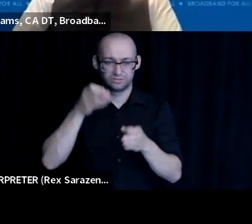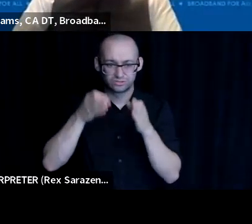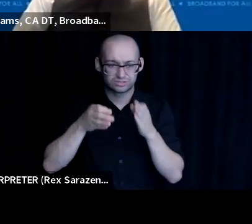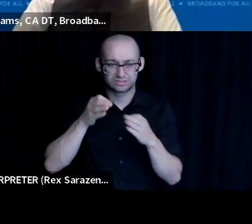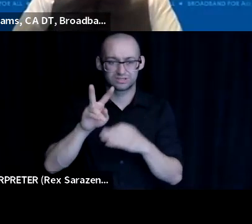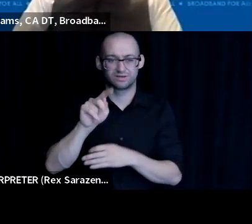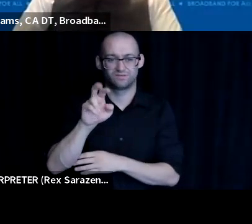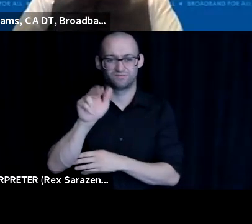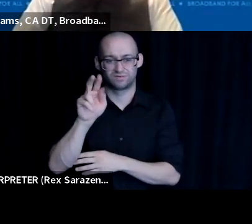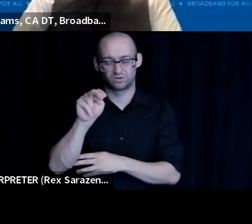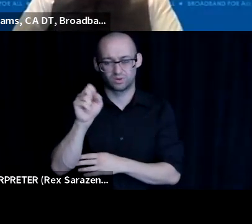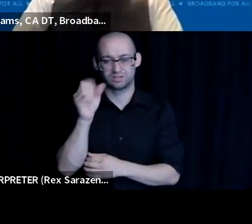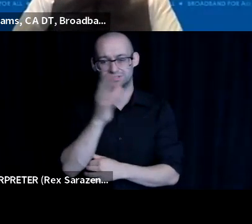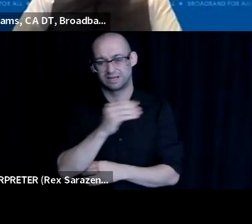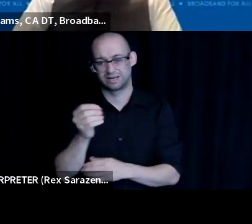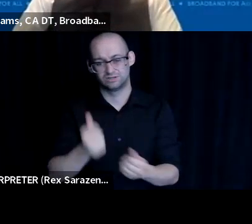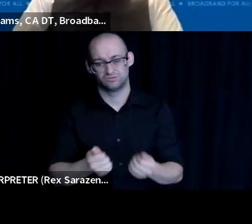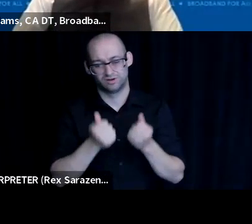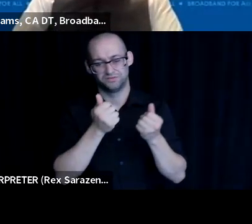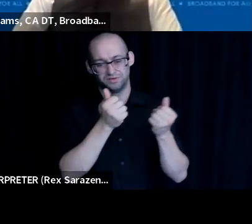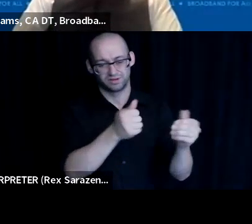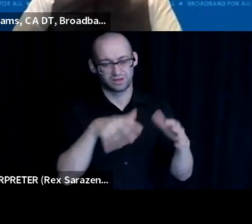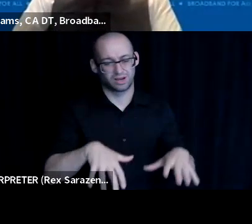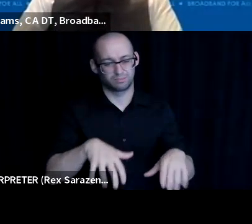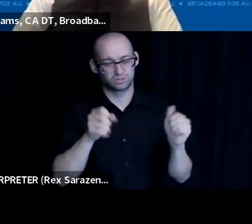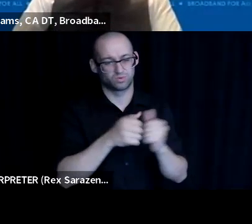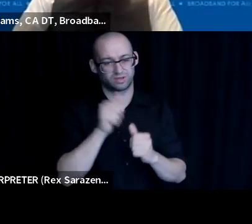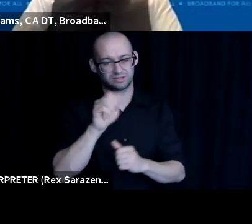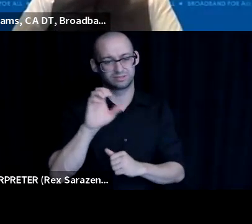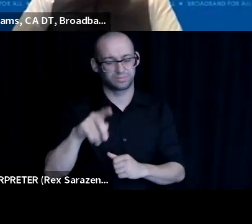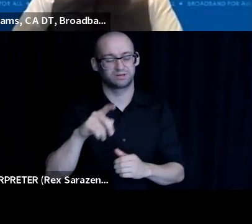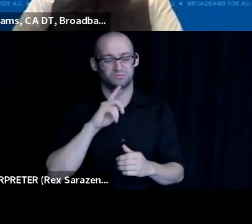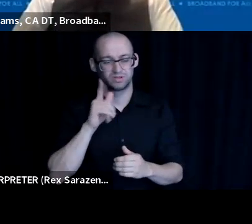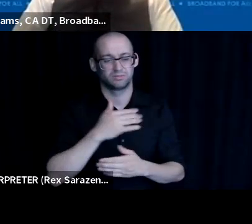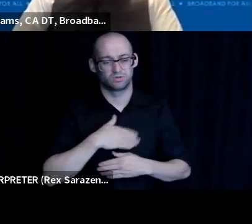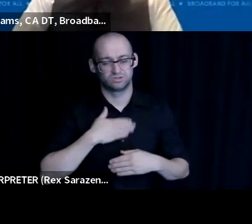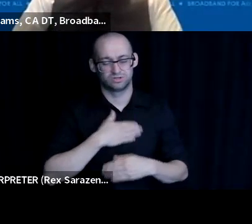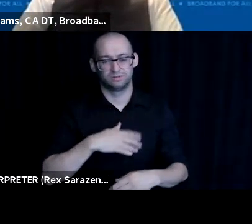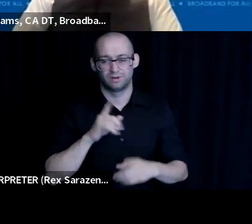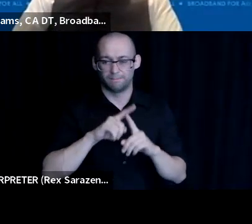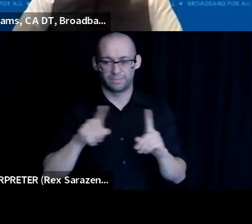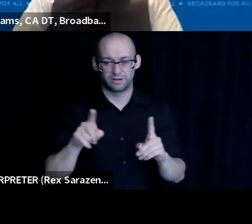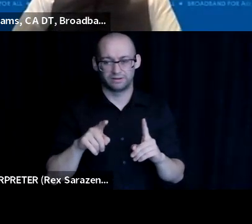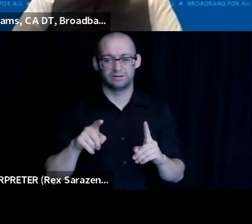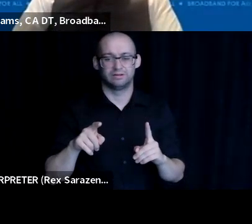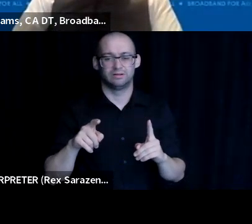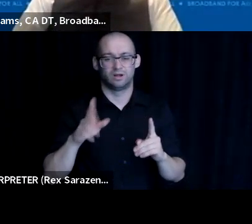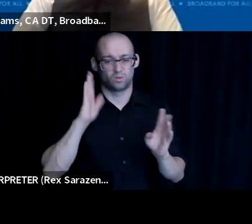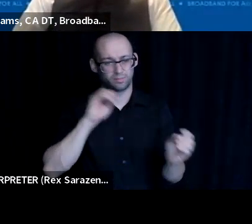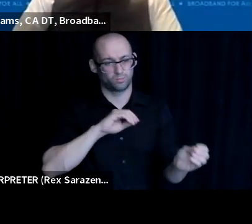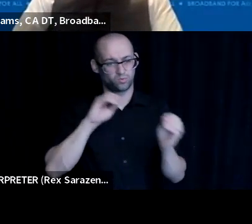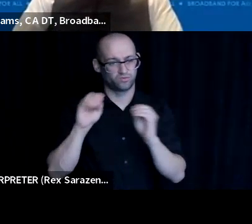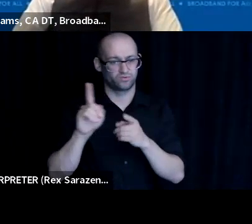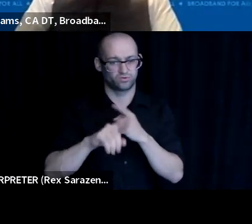veterans, and also driving adoption with ACP. So thank you so much for that. We are going to move on